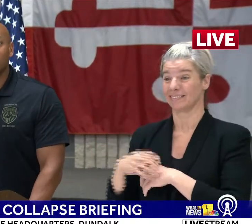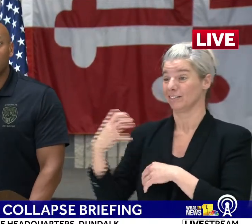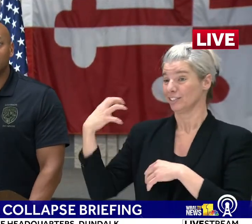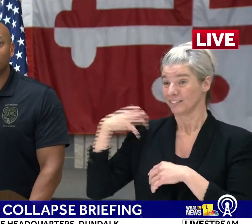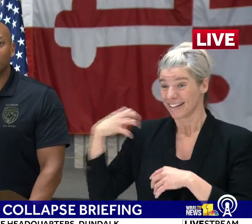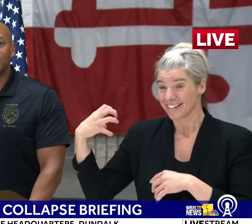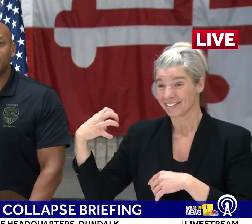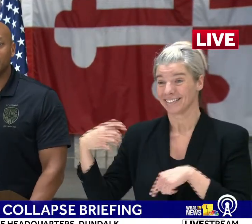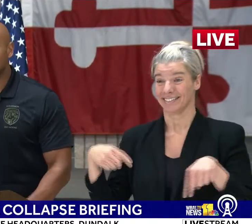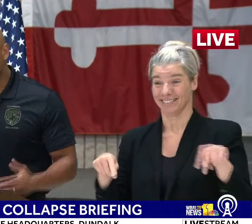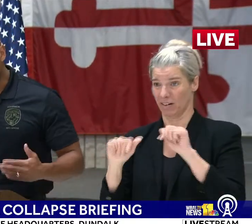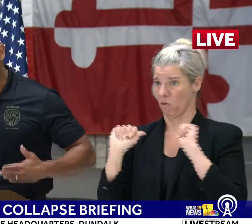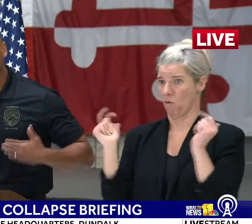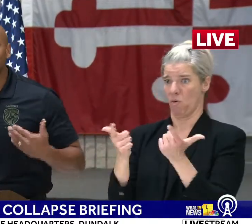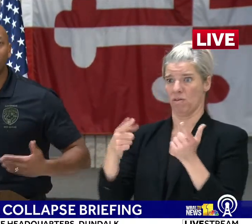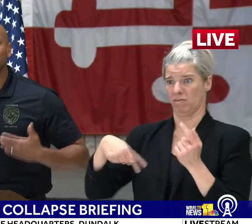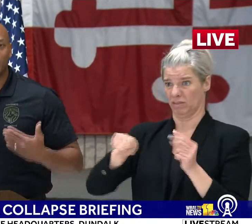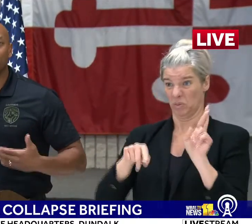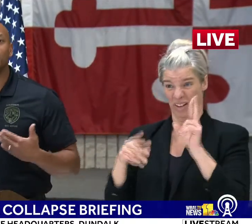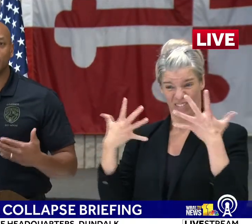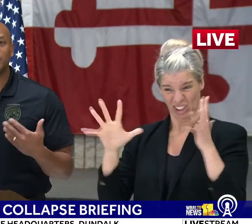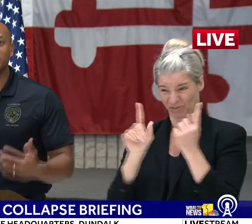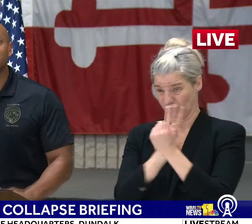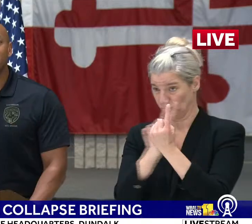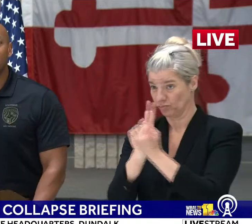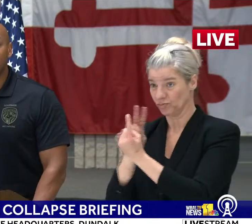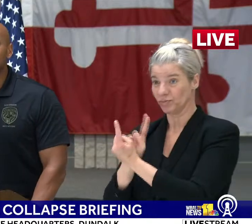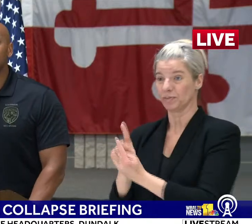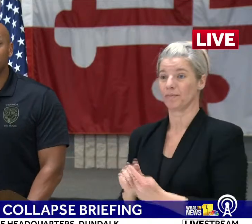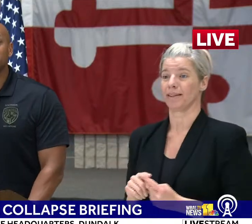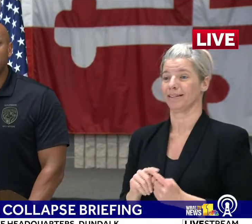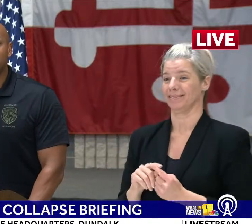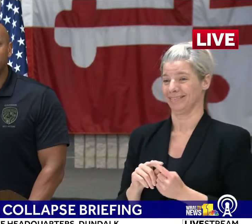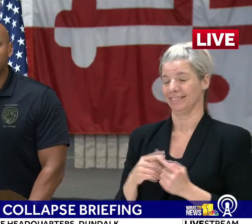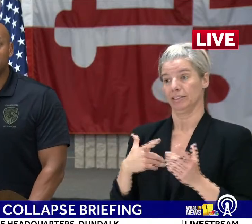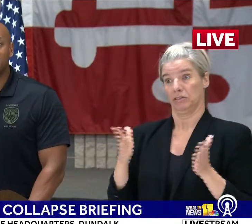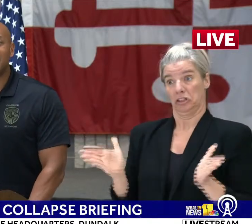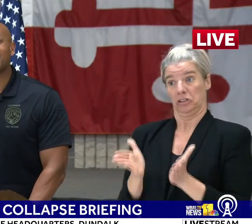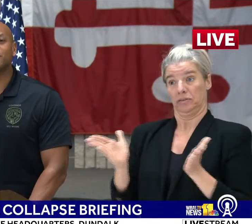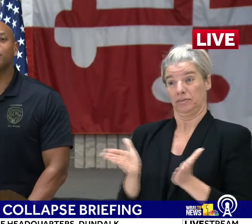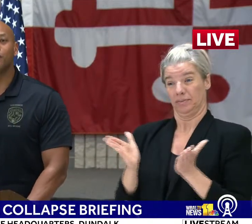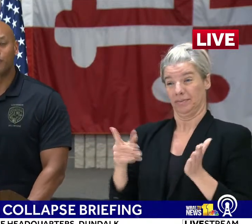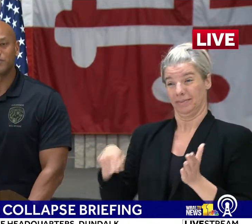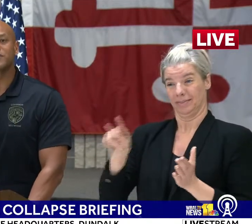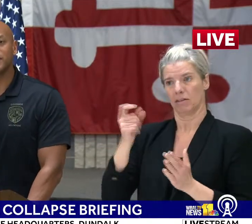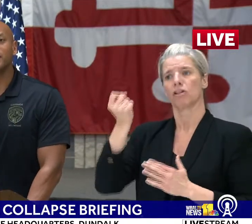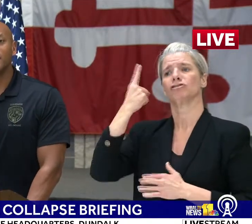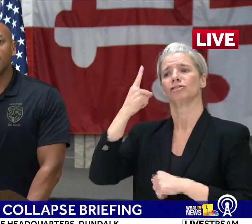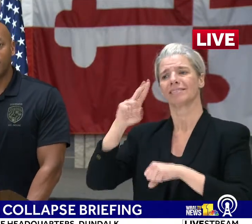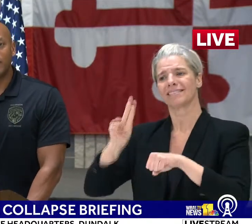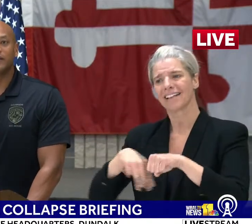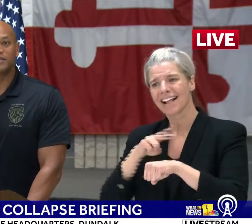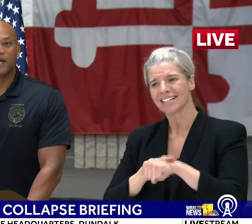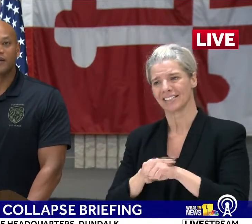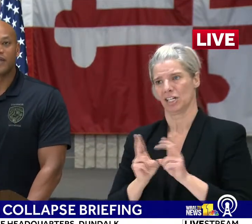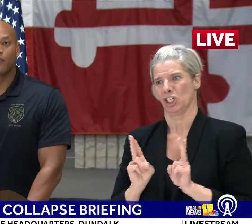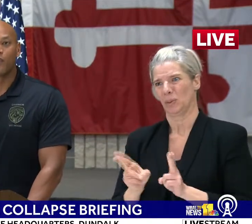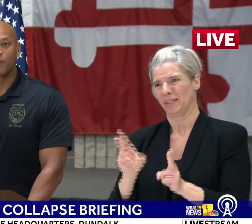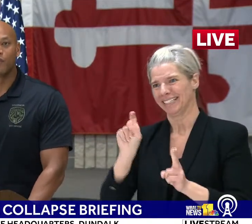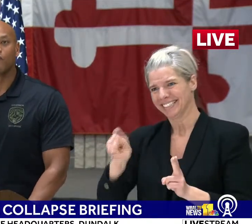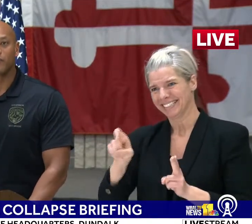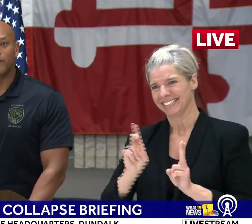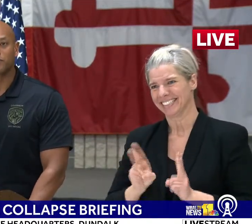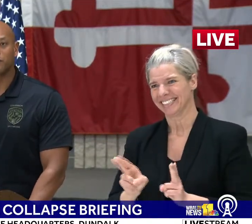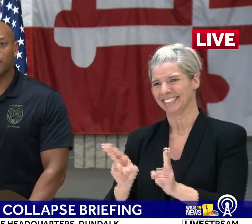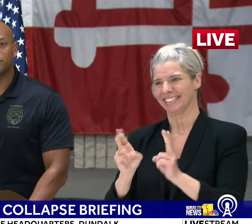Republicans. And so the type of encouragement that we have received about people understanding the national urgency of getting this